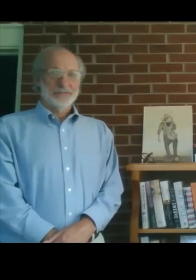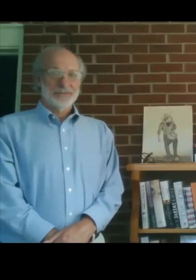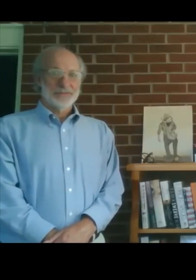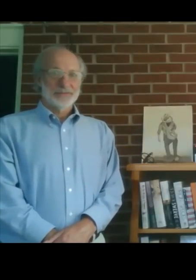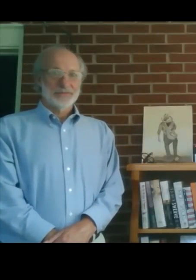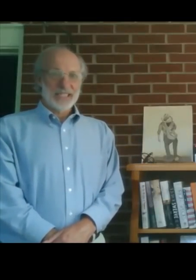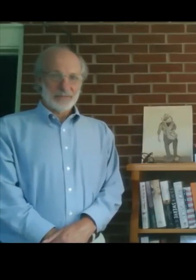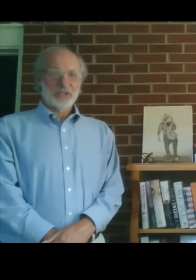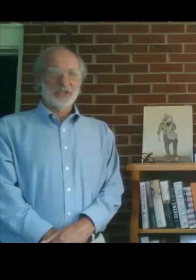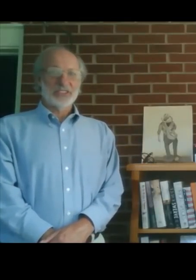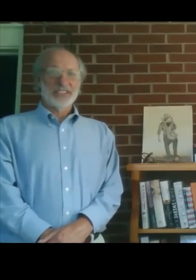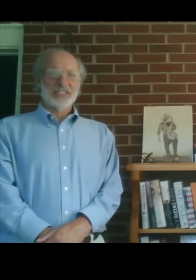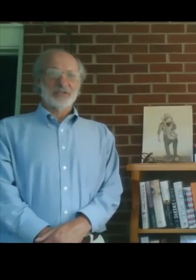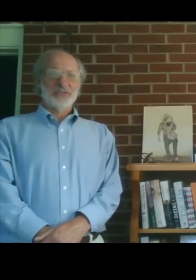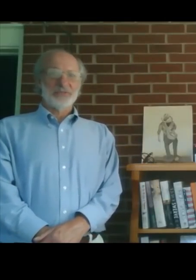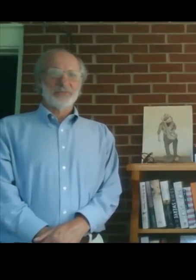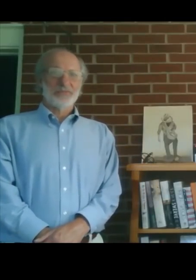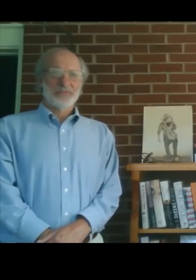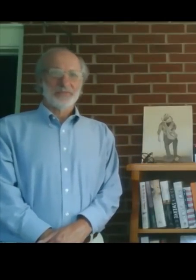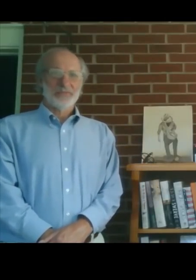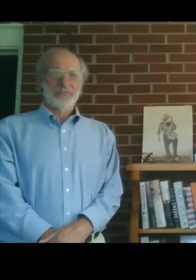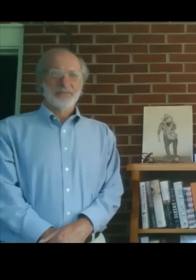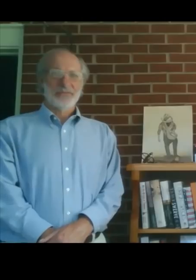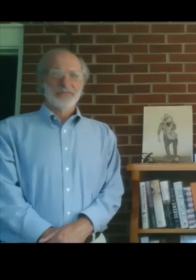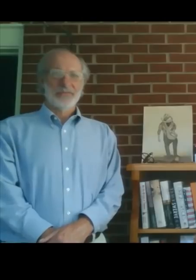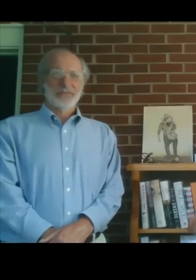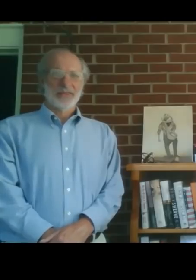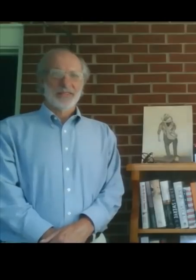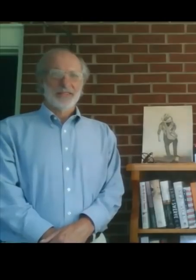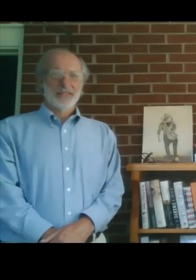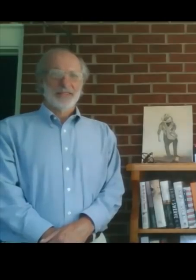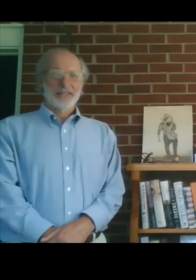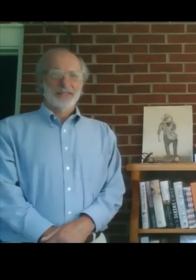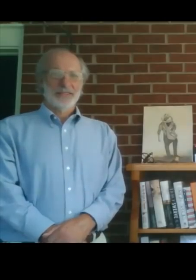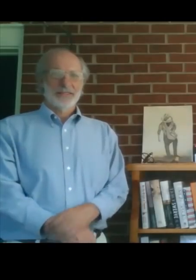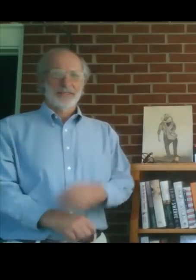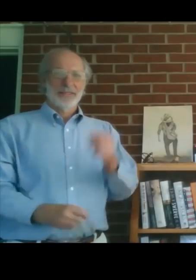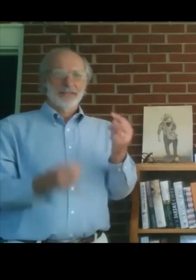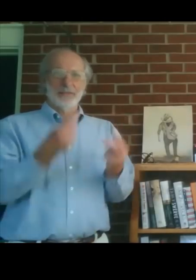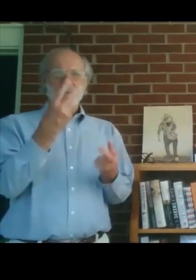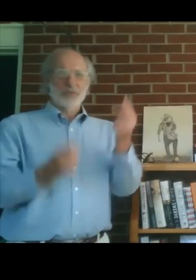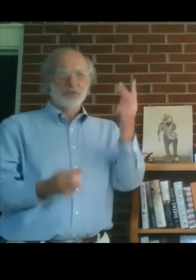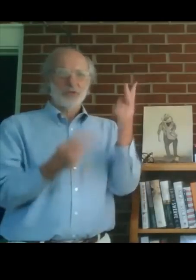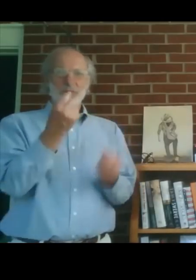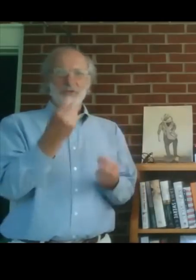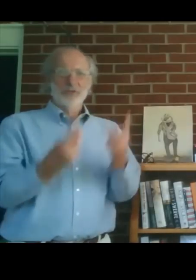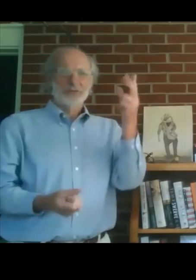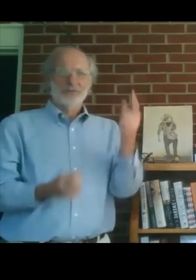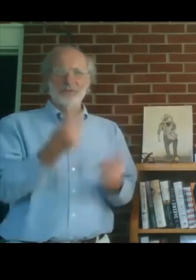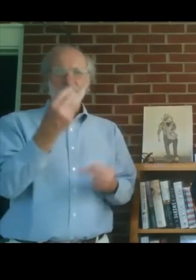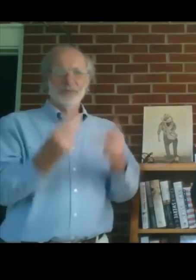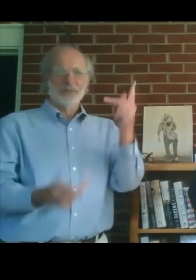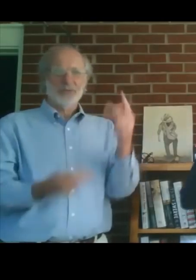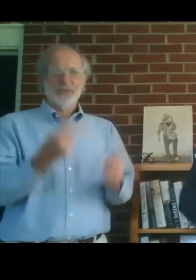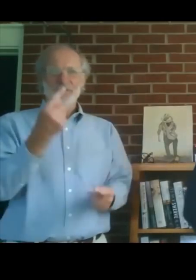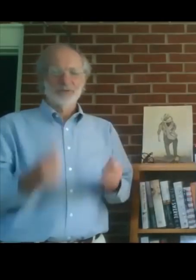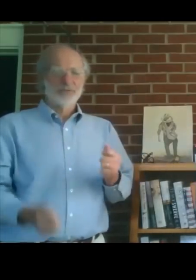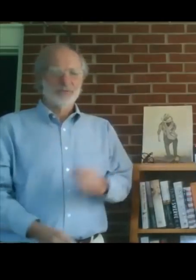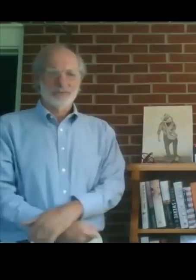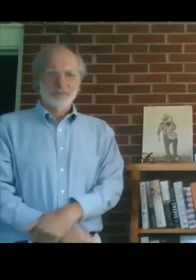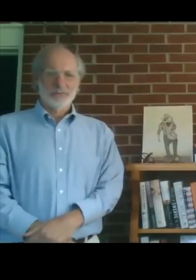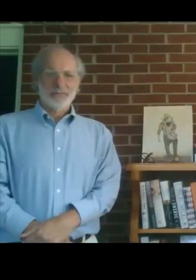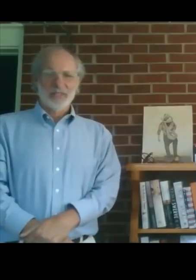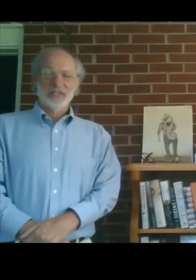Ready to move on? Yep, go on to the next one. Popcorn. Popcorn. Popcorn. Popcorn.